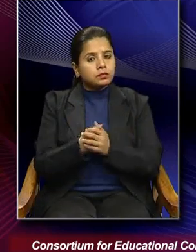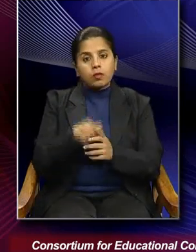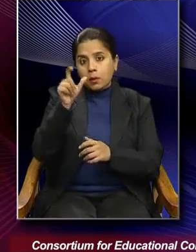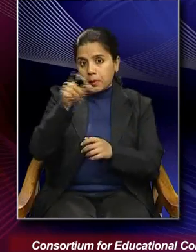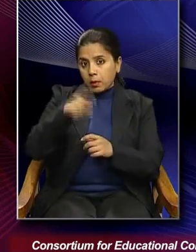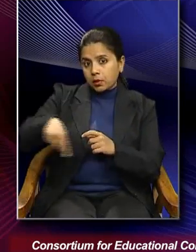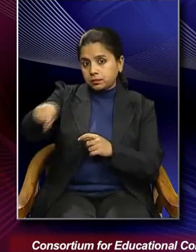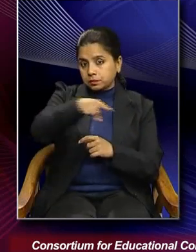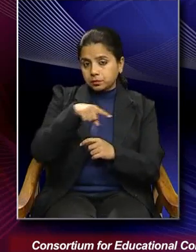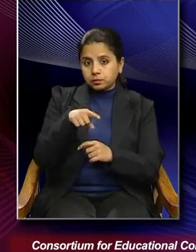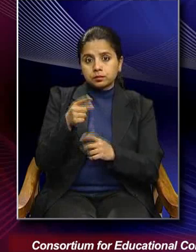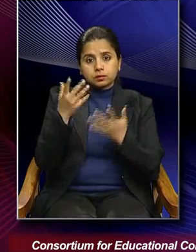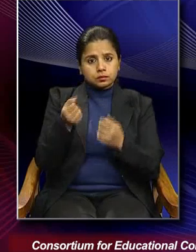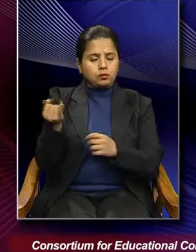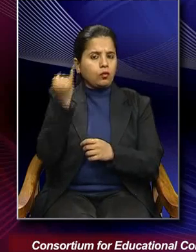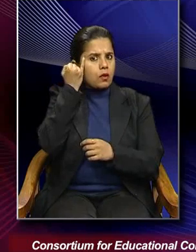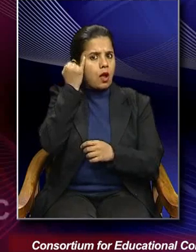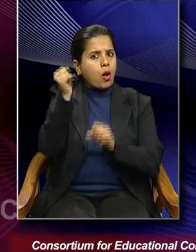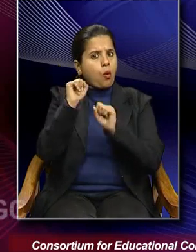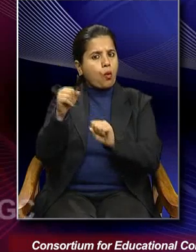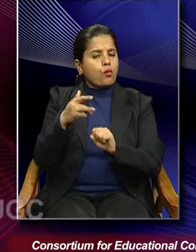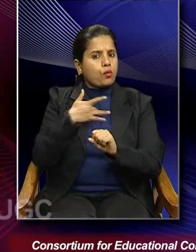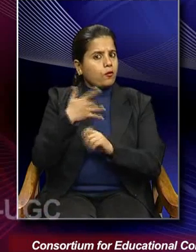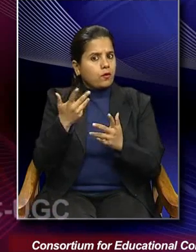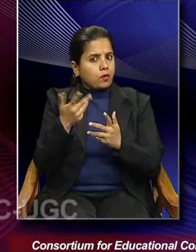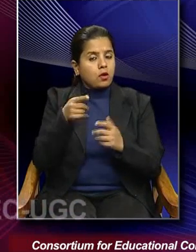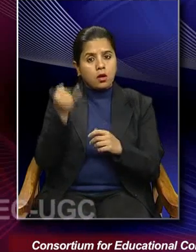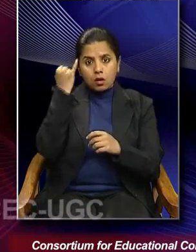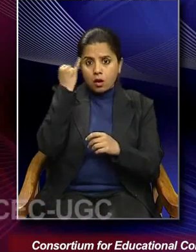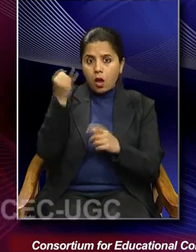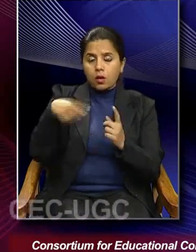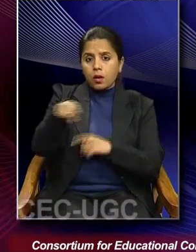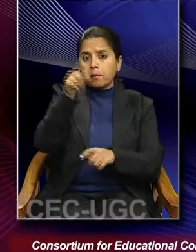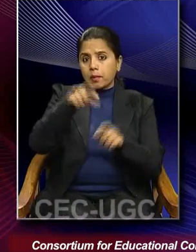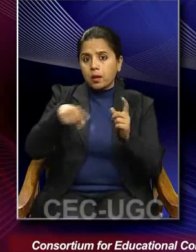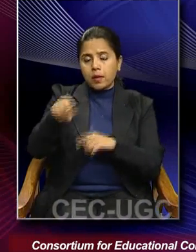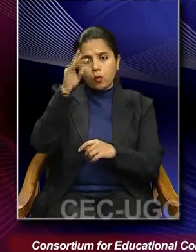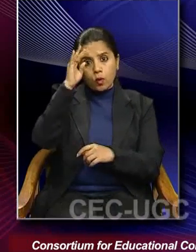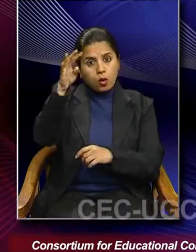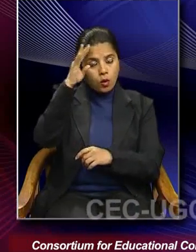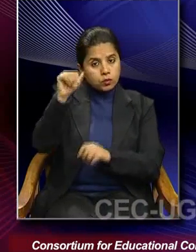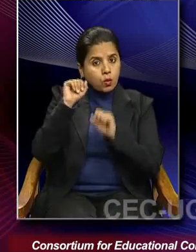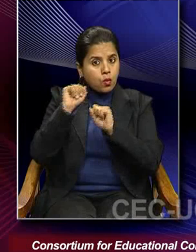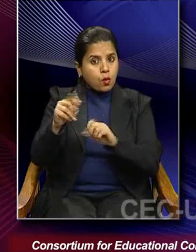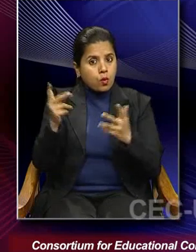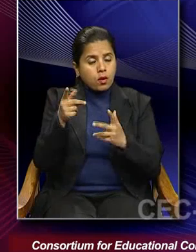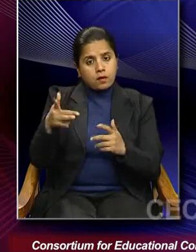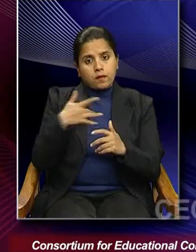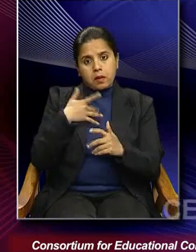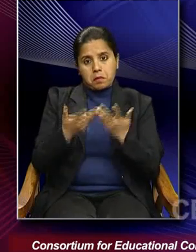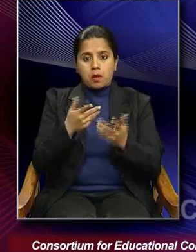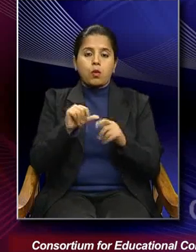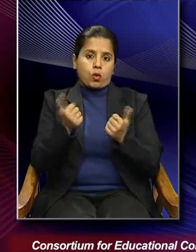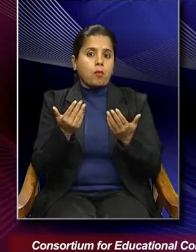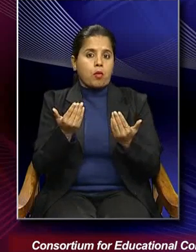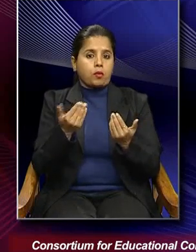population ideology, the type of population philosophy of population